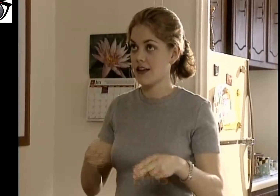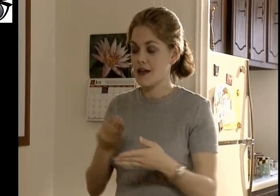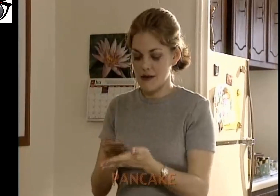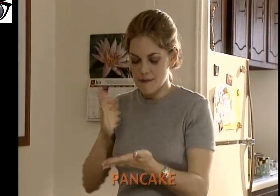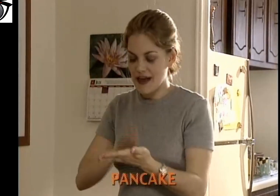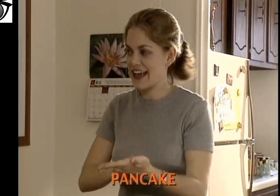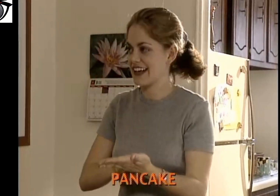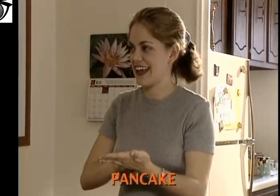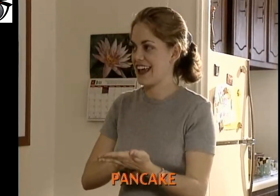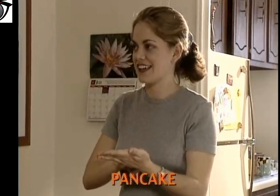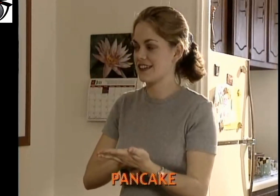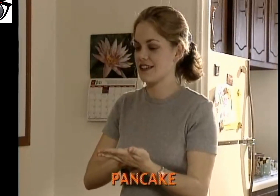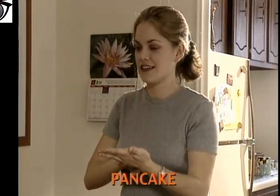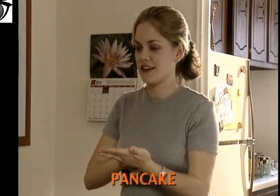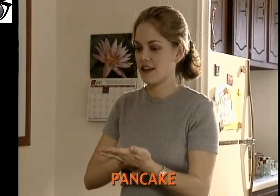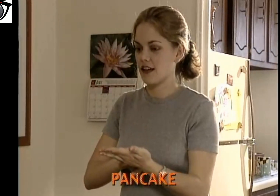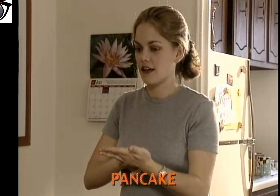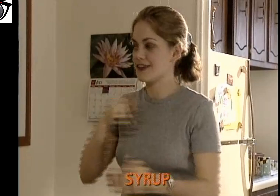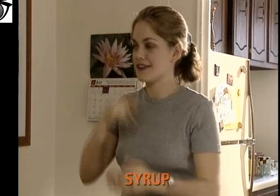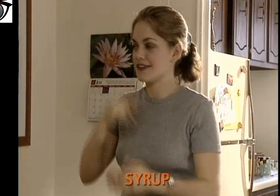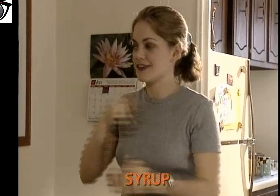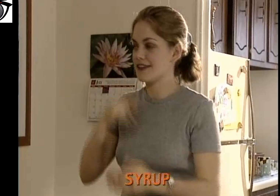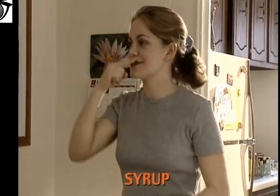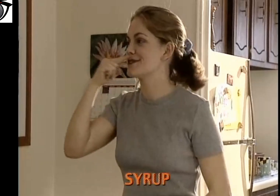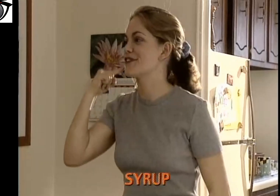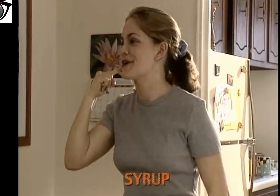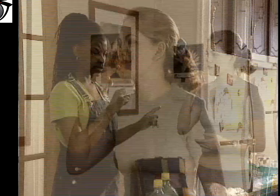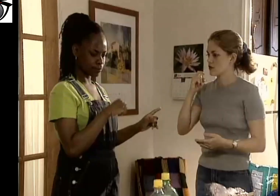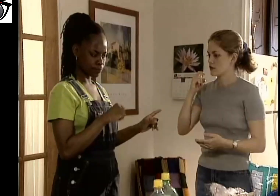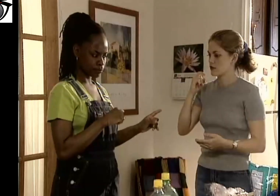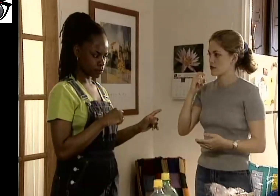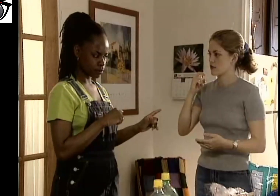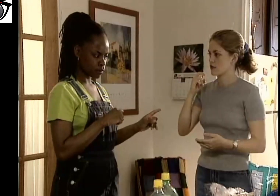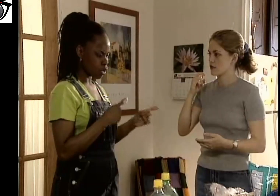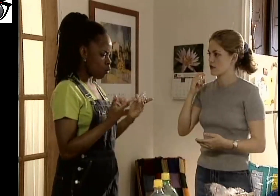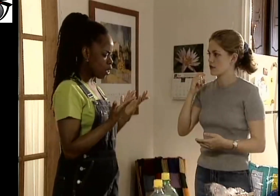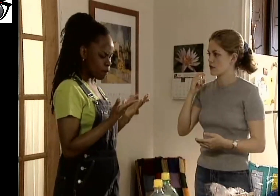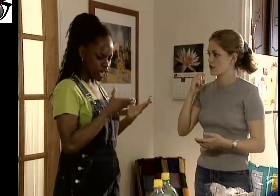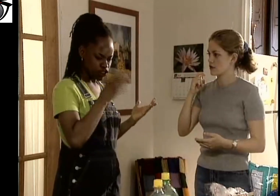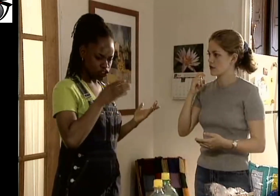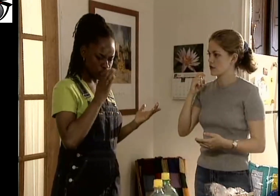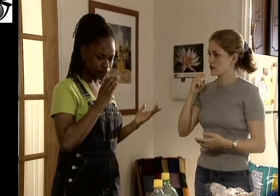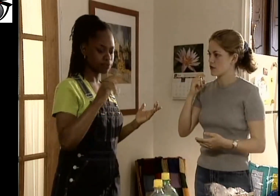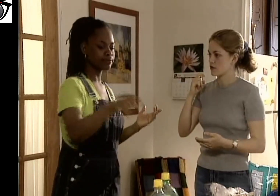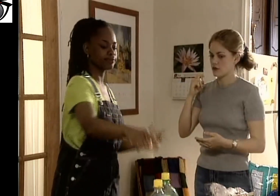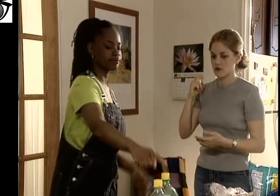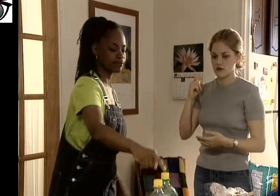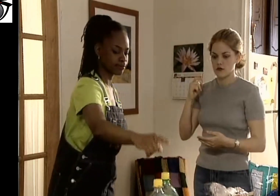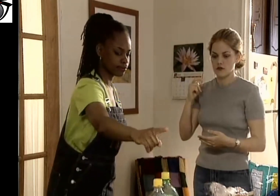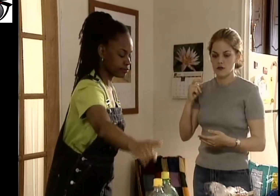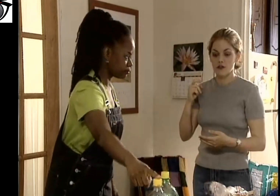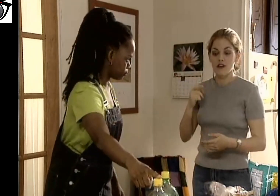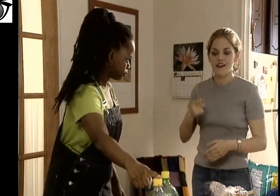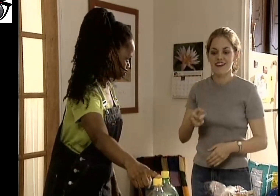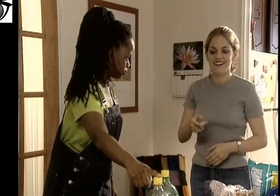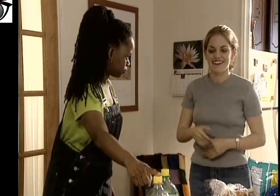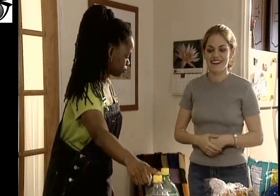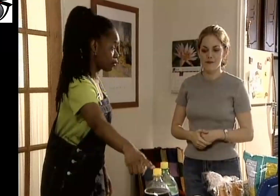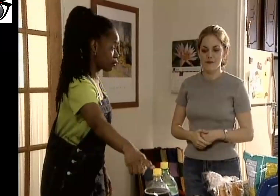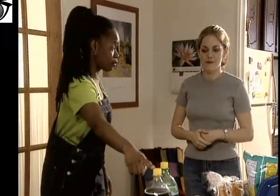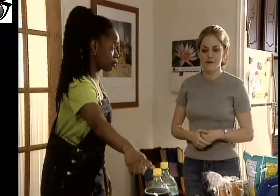eggs, pancake, and syrup. Oh, what about some drinks? Oh, here we